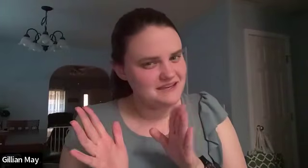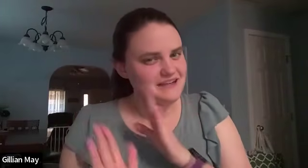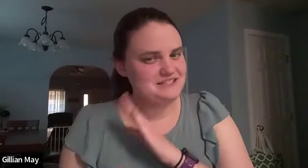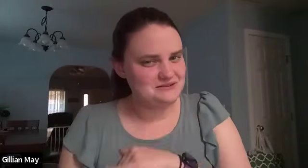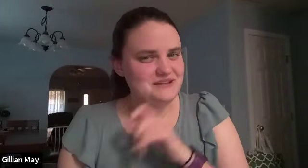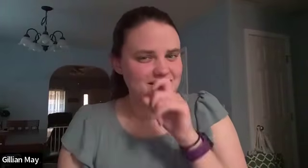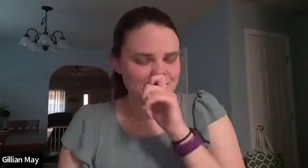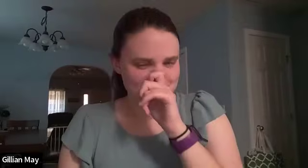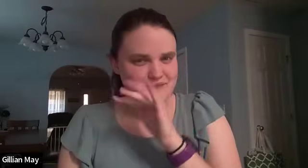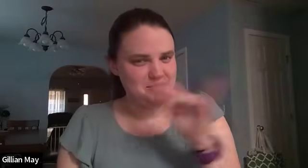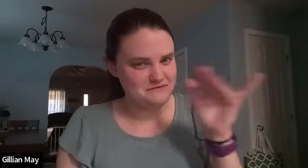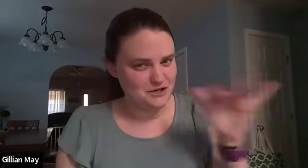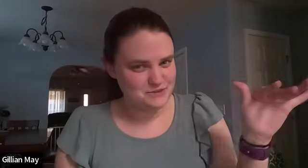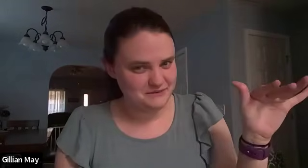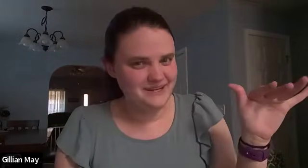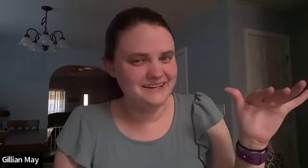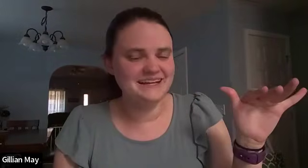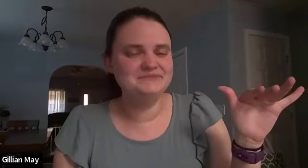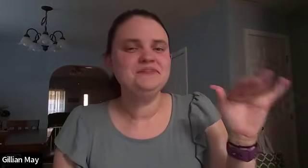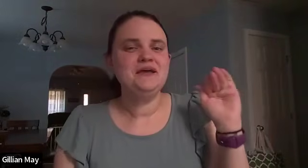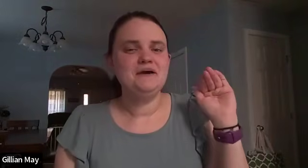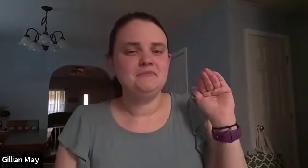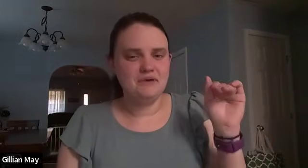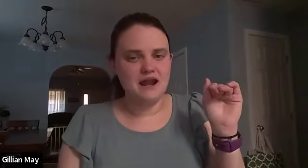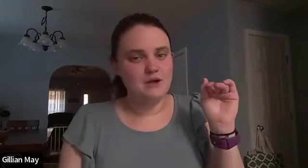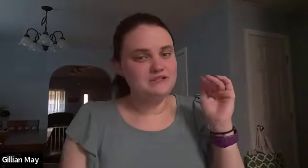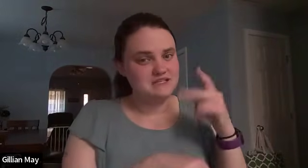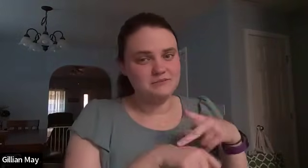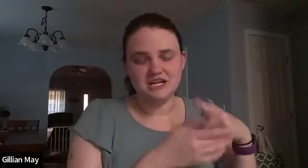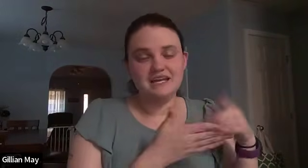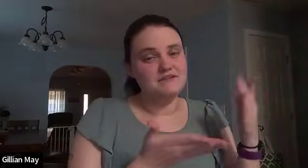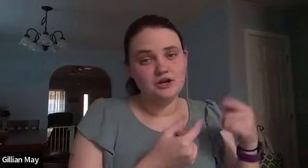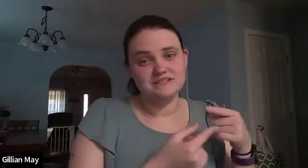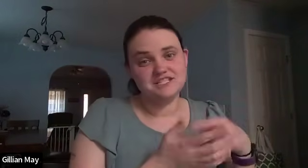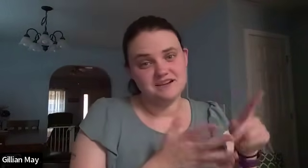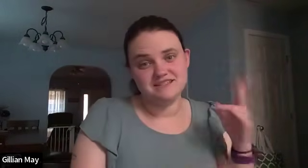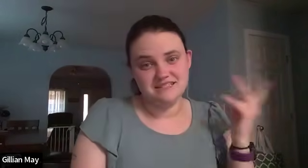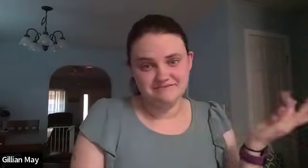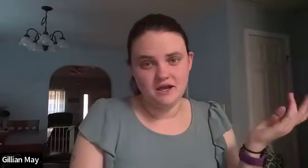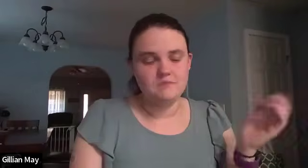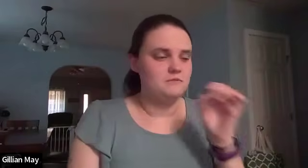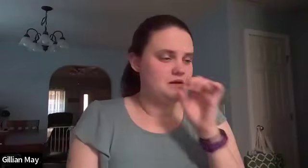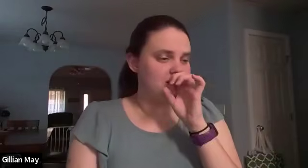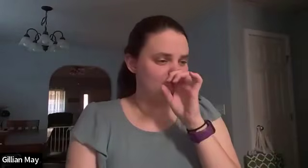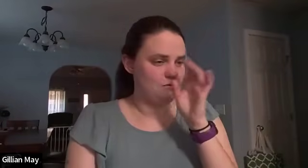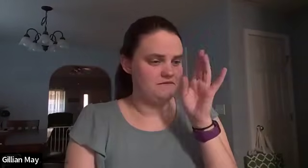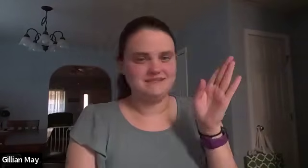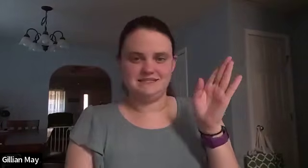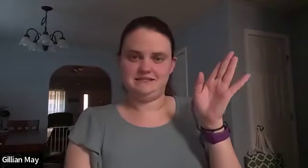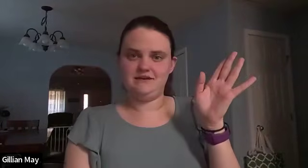think, unfortunately, it may be fingerspelled, but I will double check. It never hurts to check and see. There may be a more fancy sign